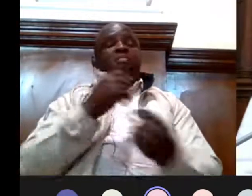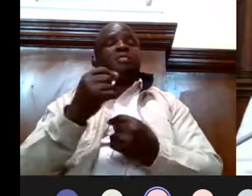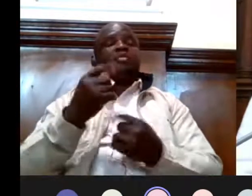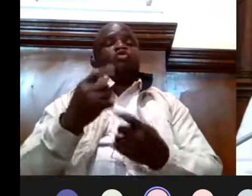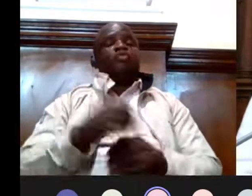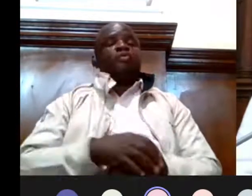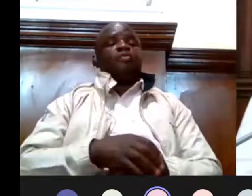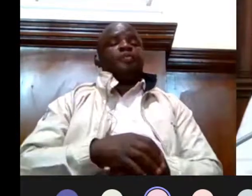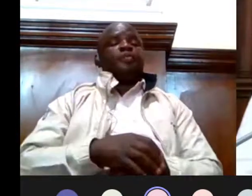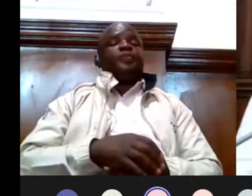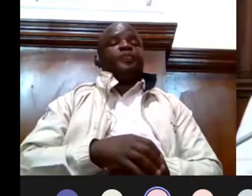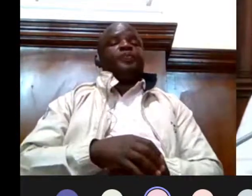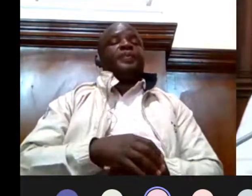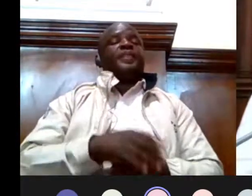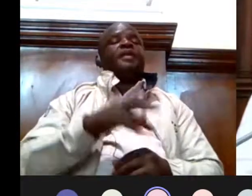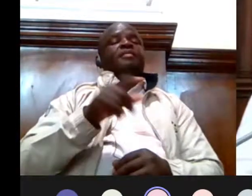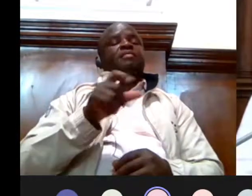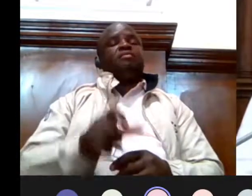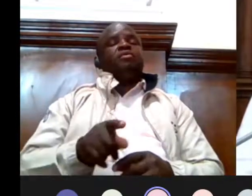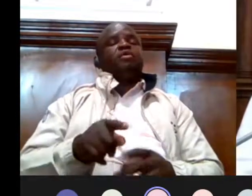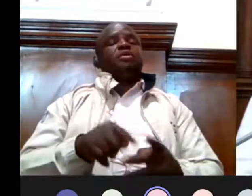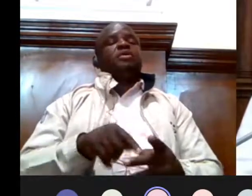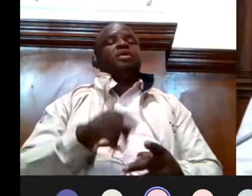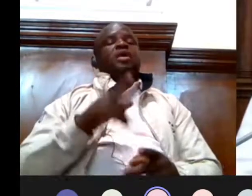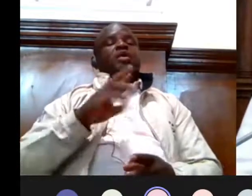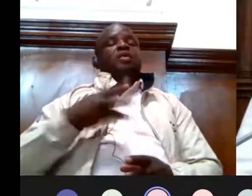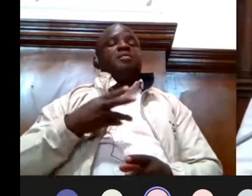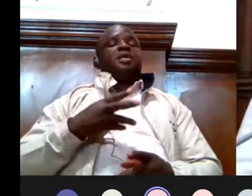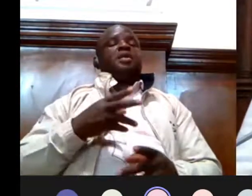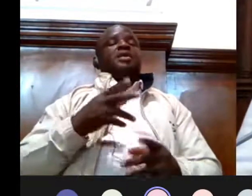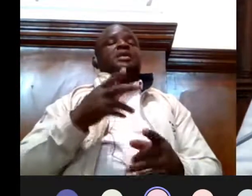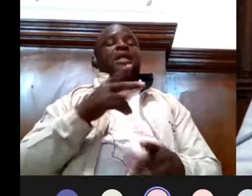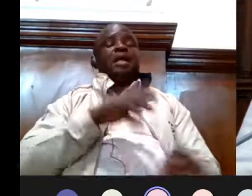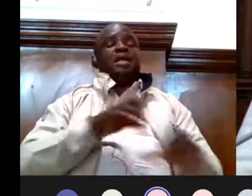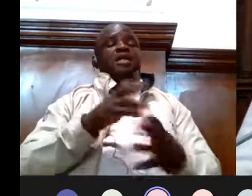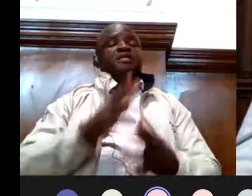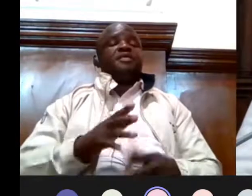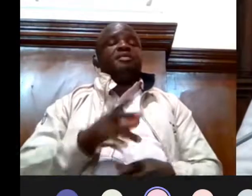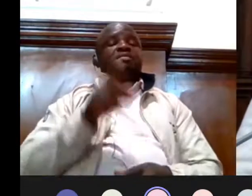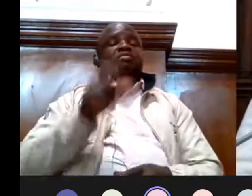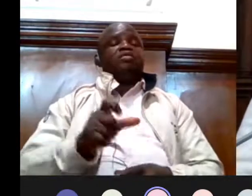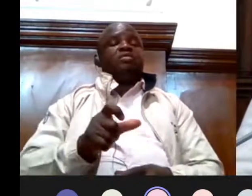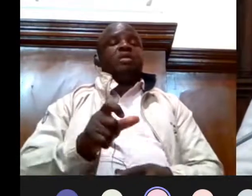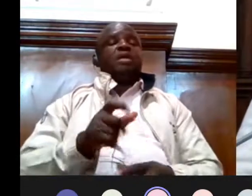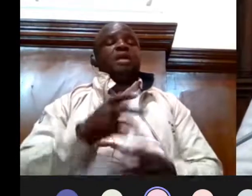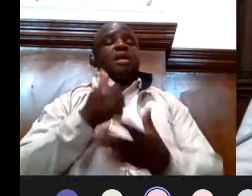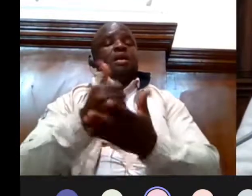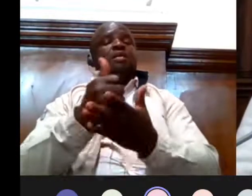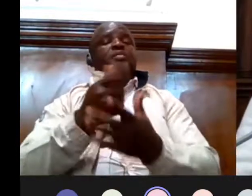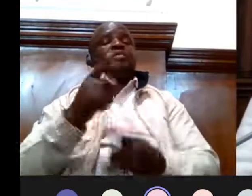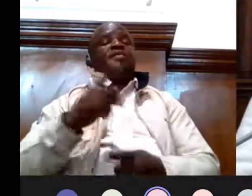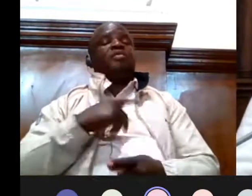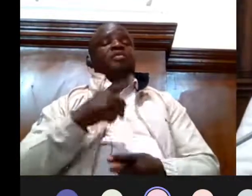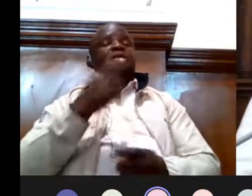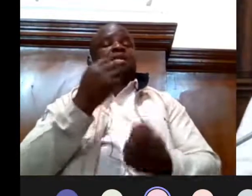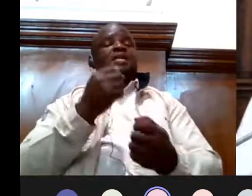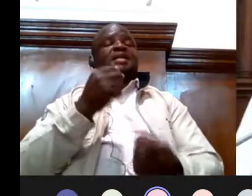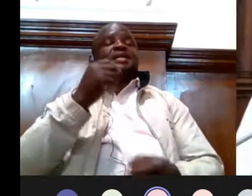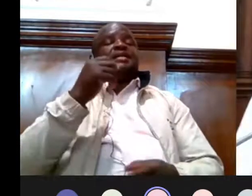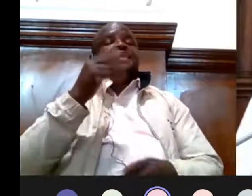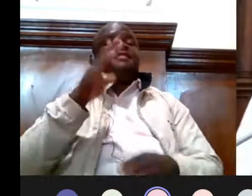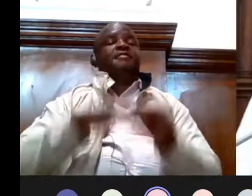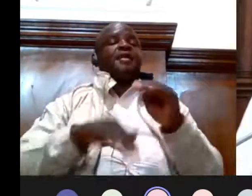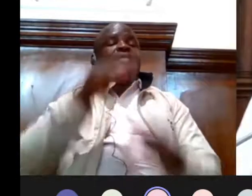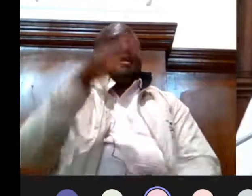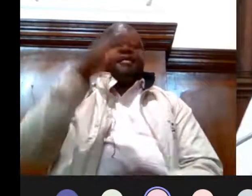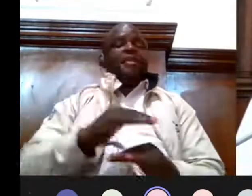rights activist, not only did she help with reducing sentences for juvenile